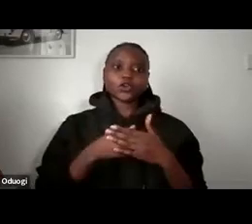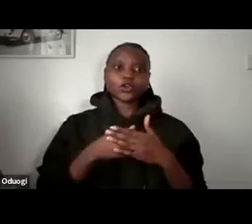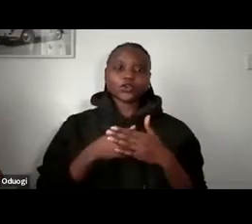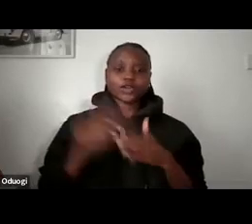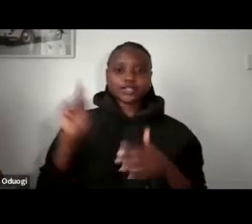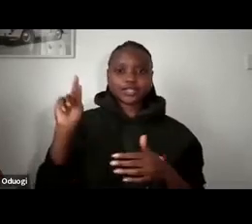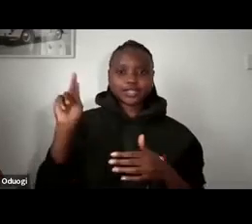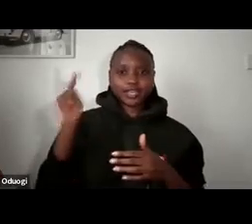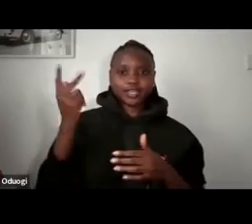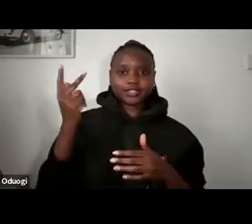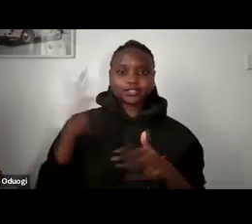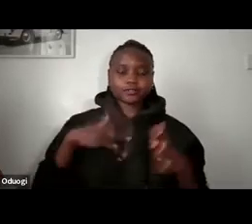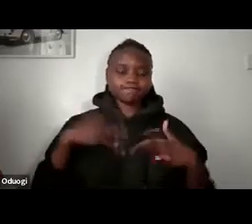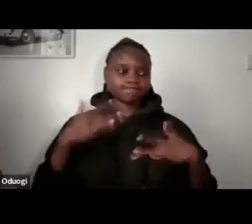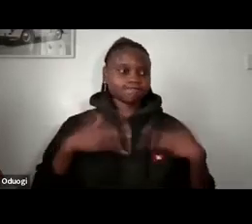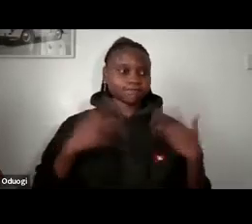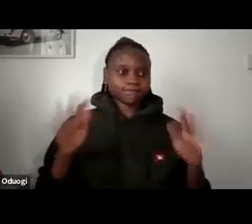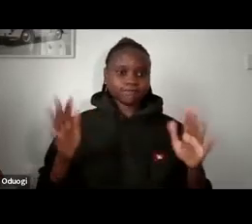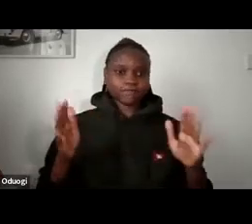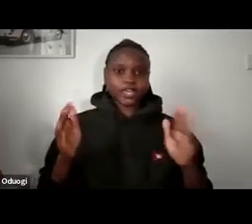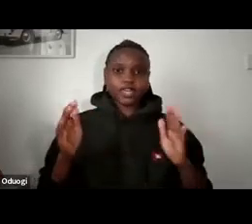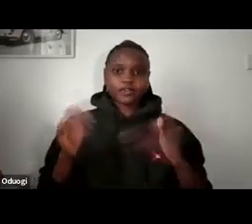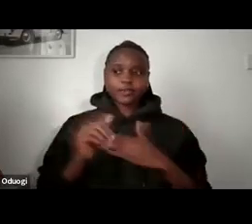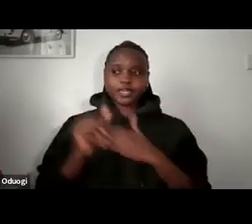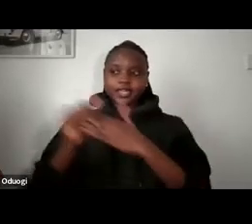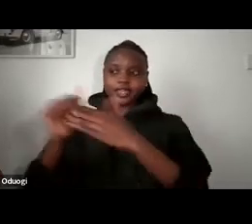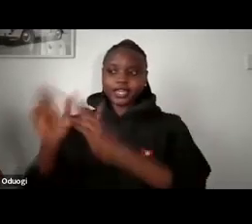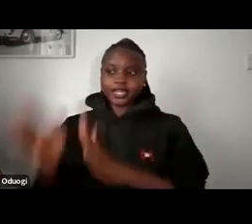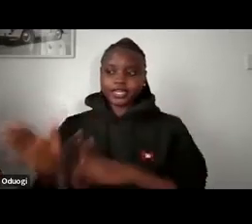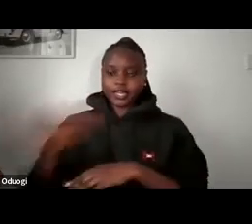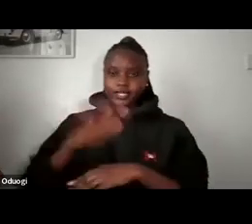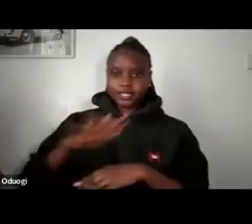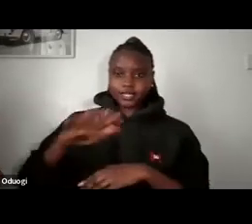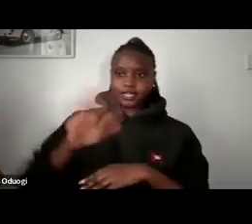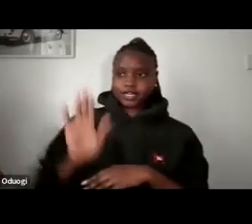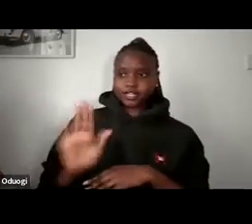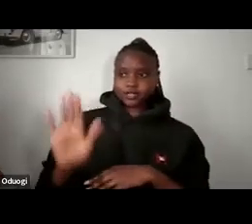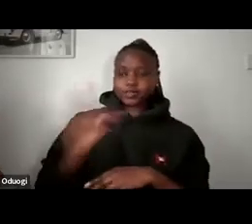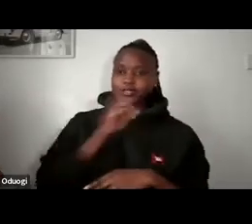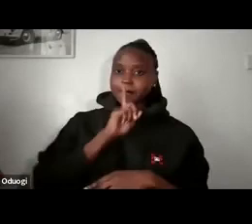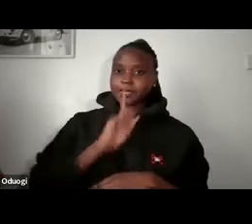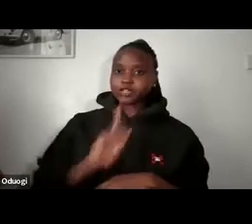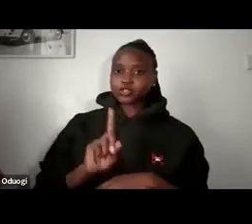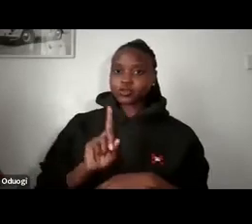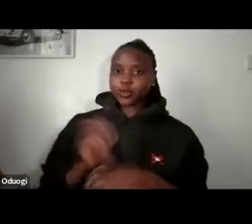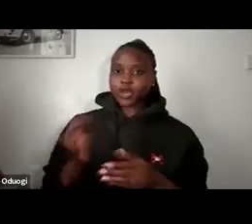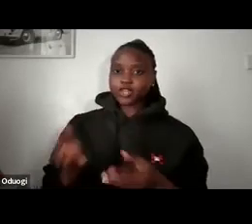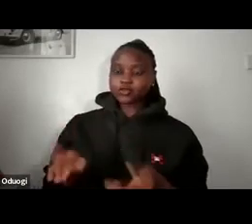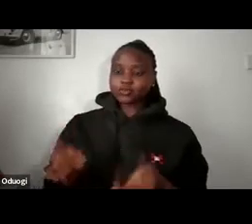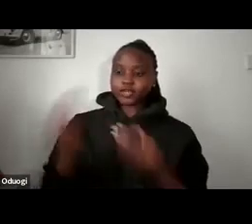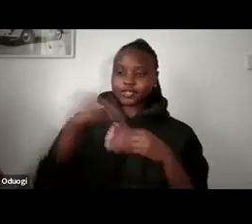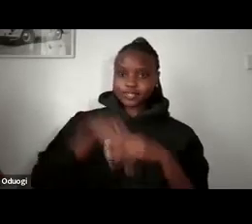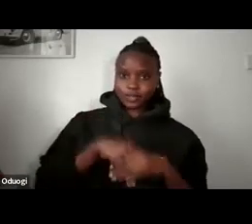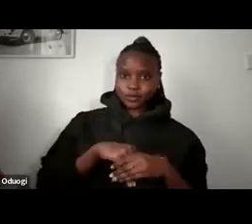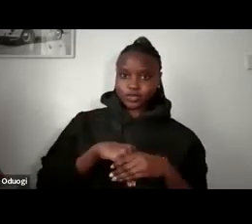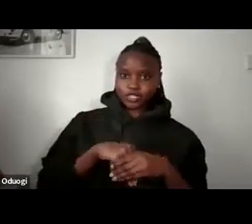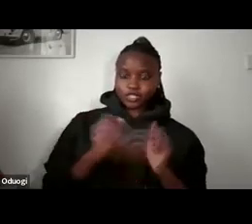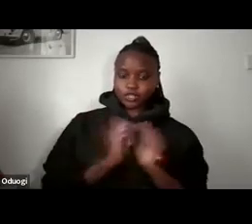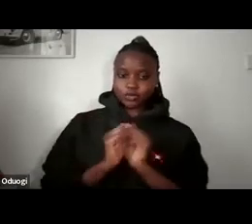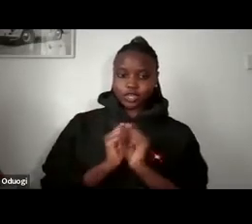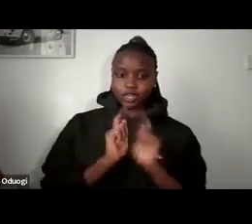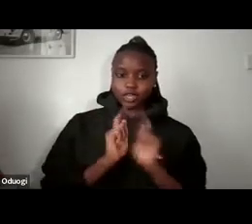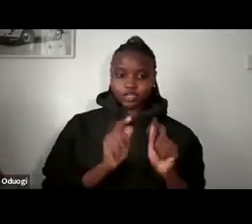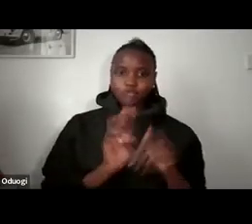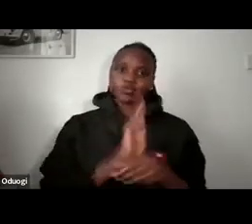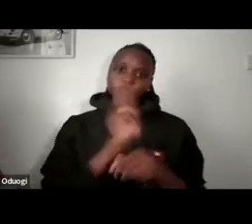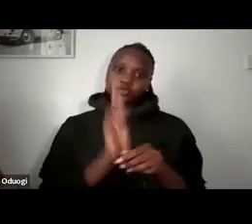encouraged and be the leaders in your area. Ensure that you also bring somebody along with you in terms of utilization of